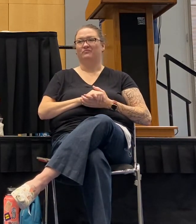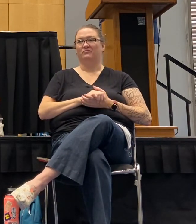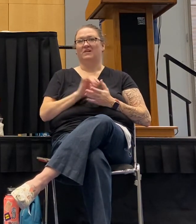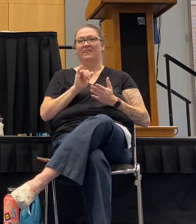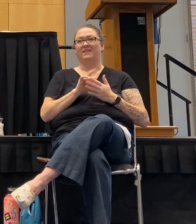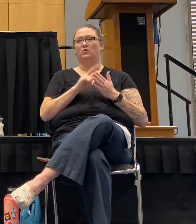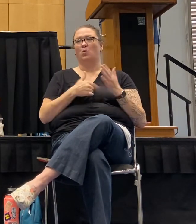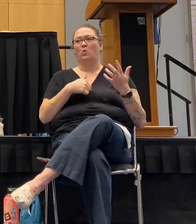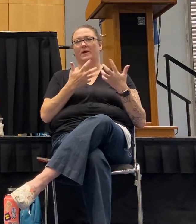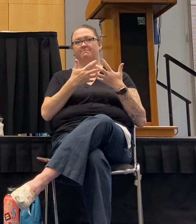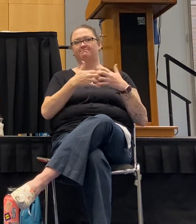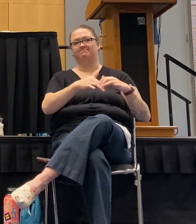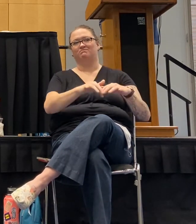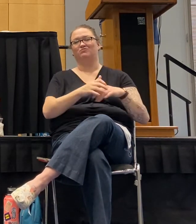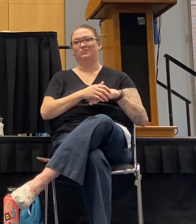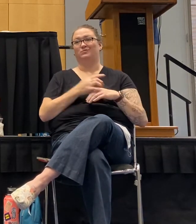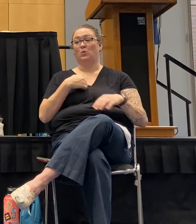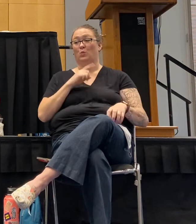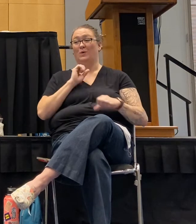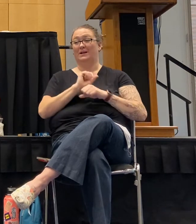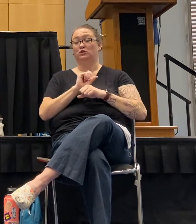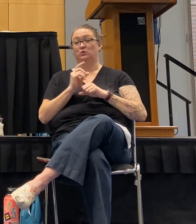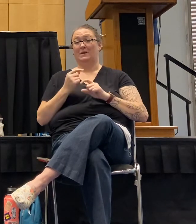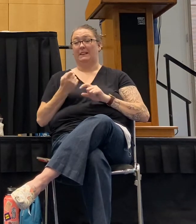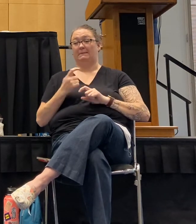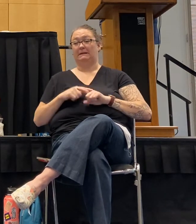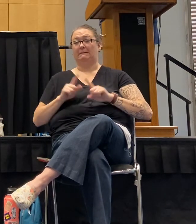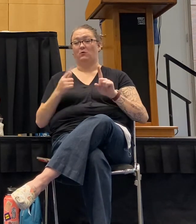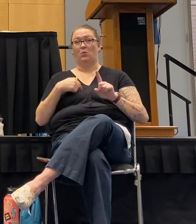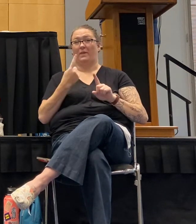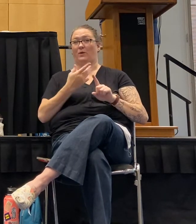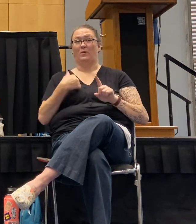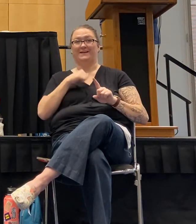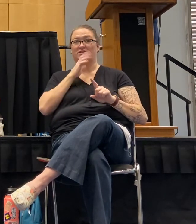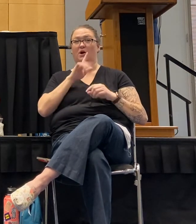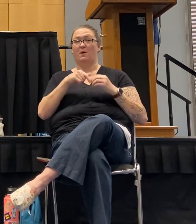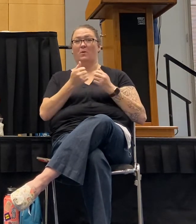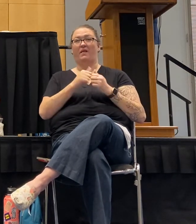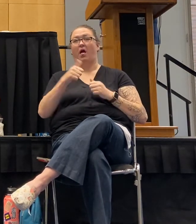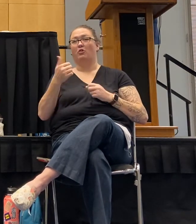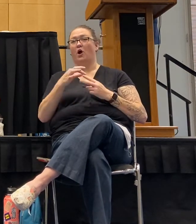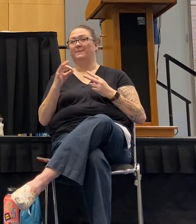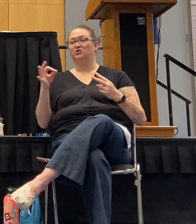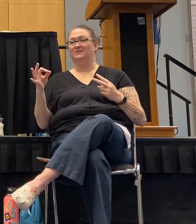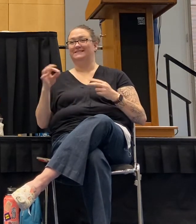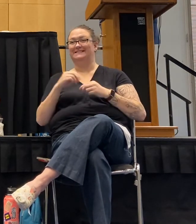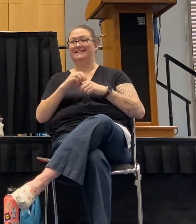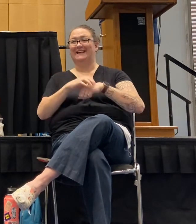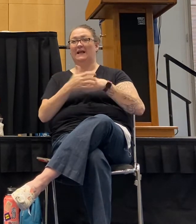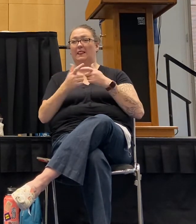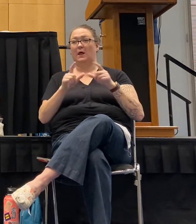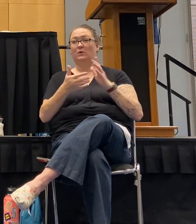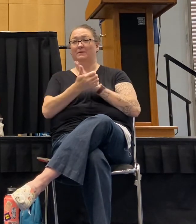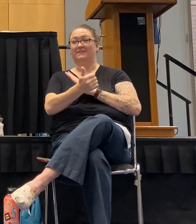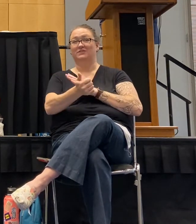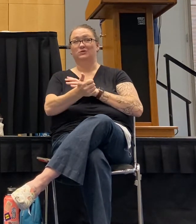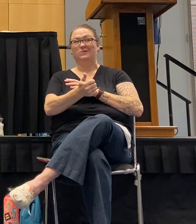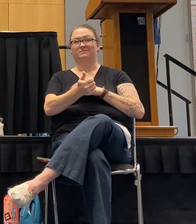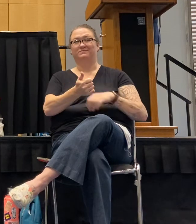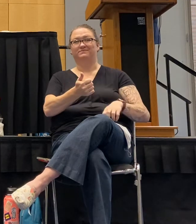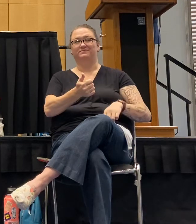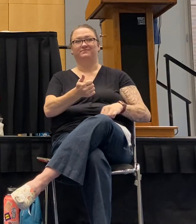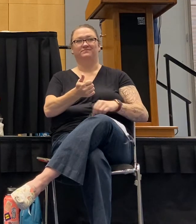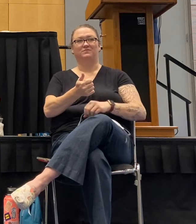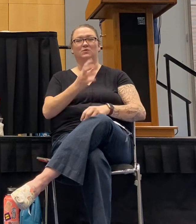by. We actually do it a little bit different, and that's one thing we didn't talk about with the other options in our English language proficiency. I think we're speaking